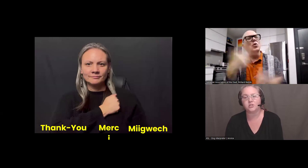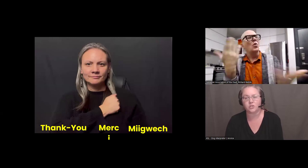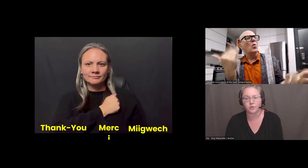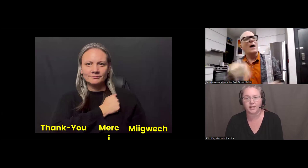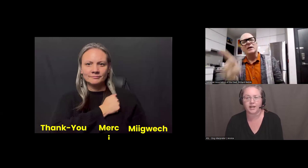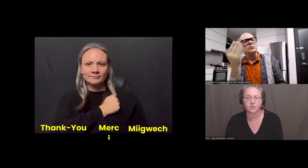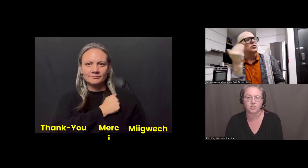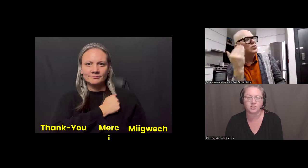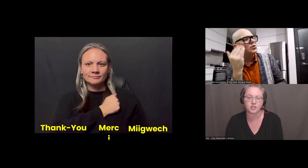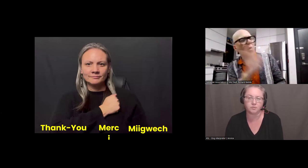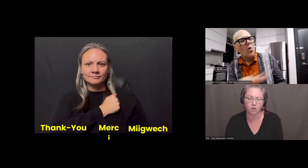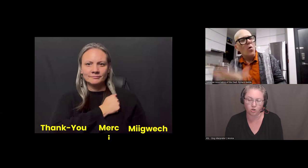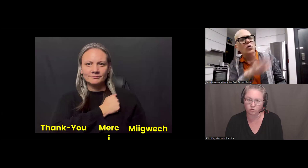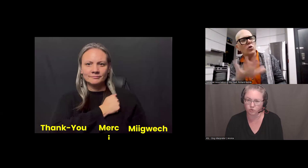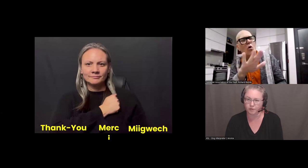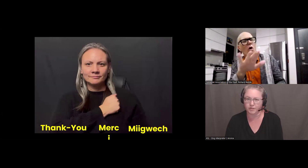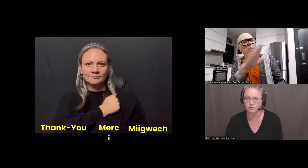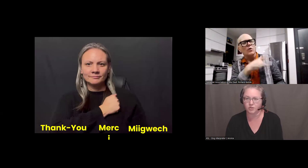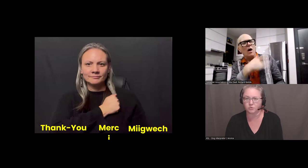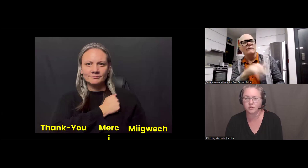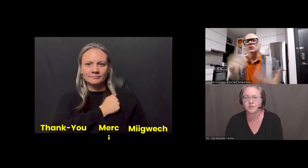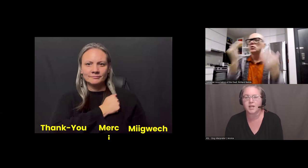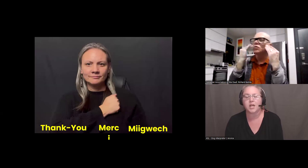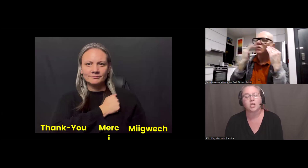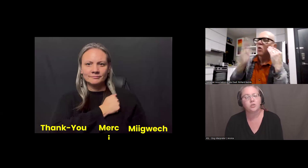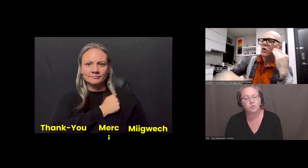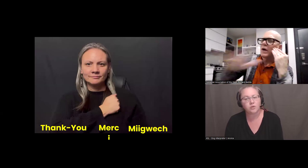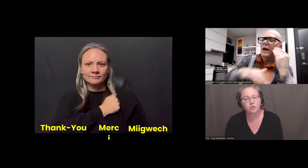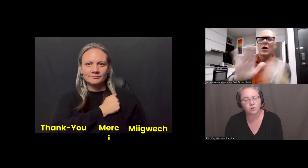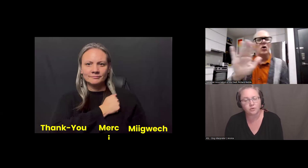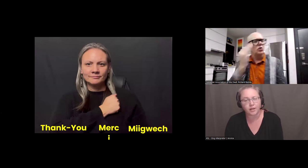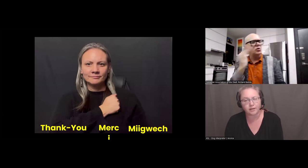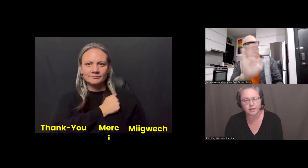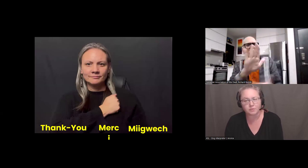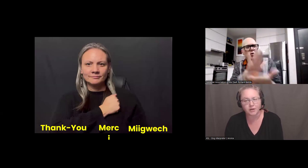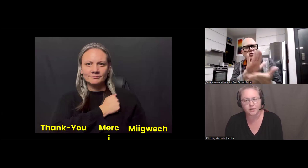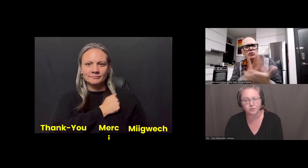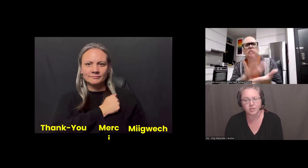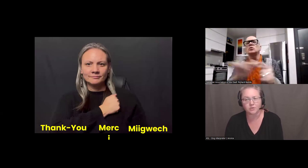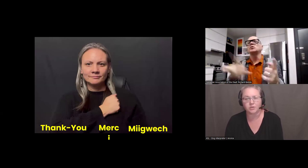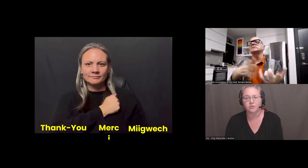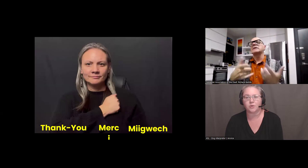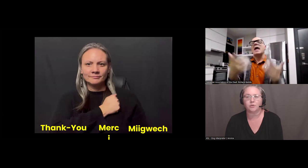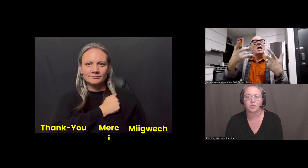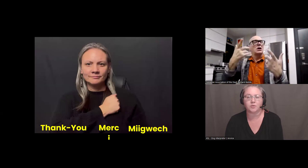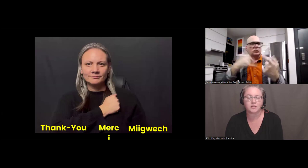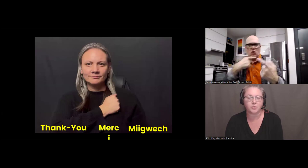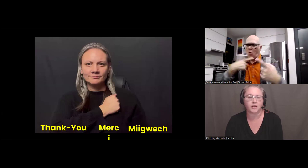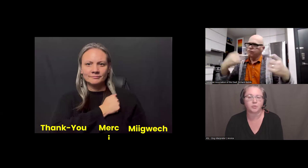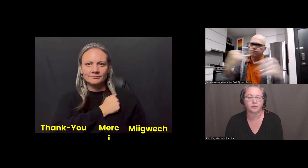do it as just a small group of individuals. You know your local areas better than we do. You know your municipal and